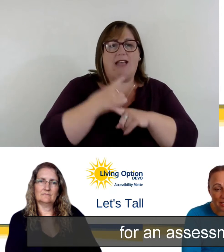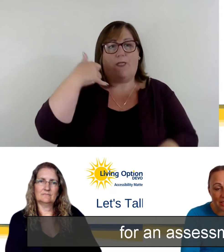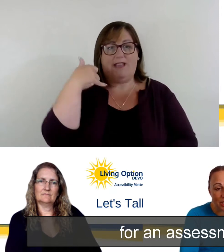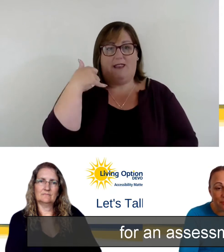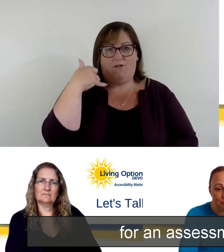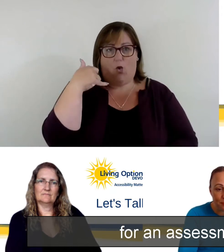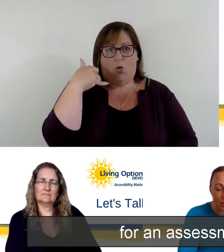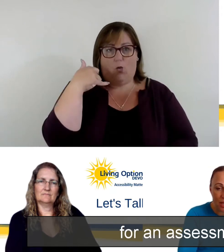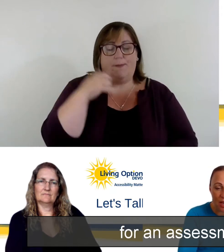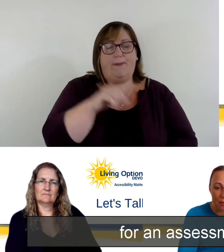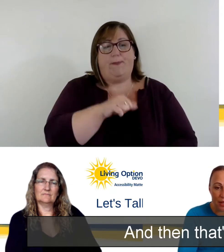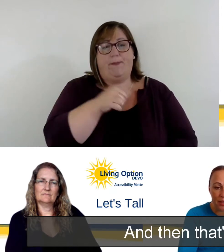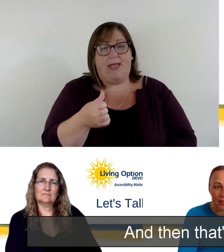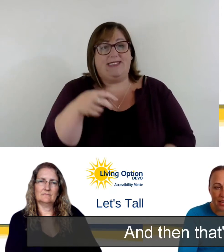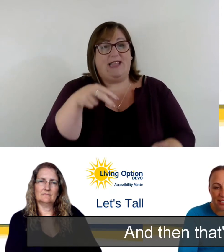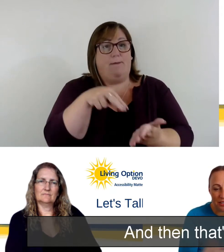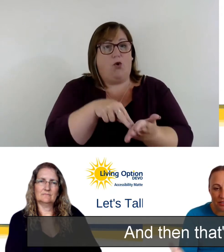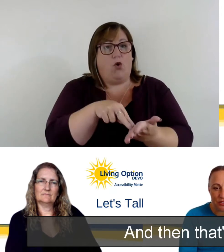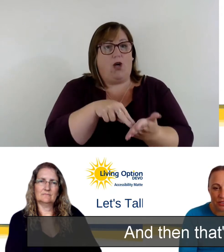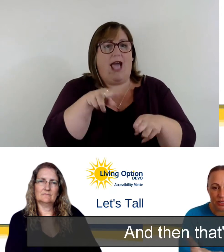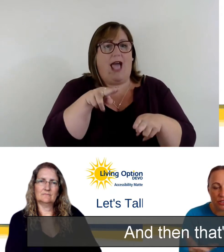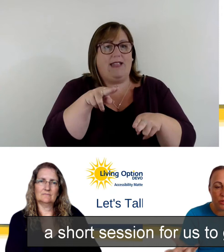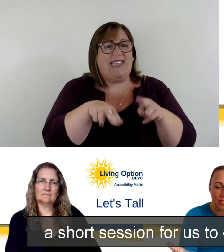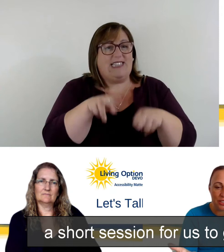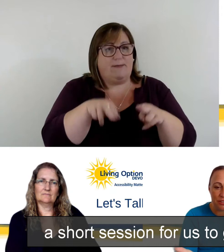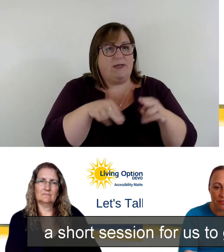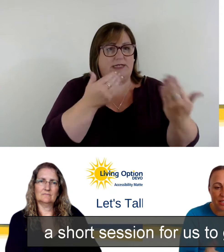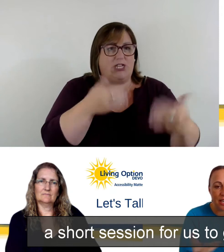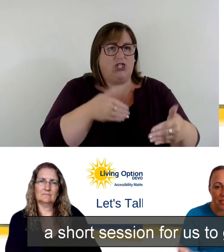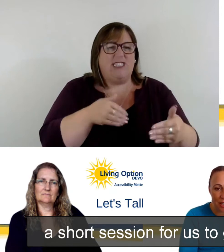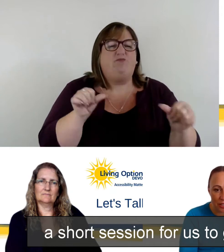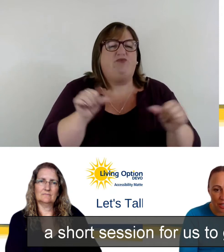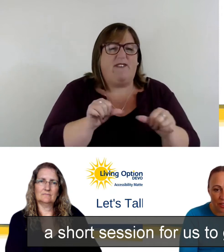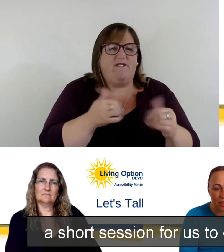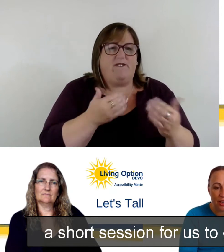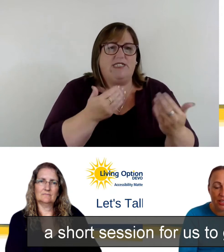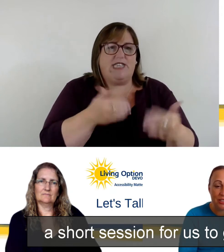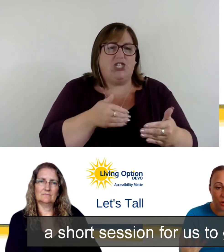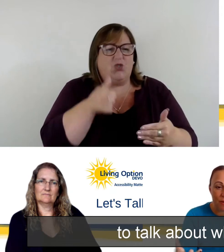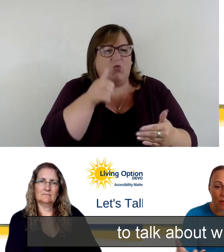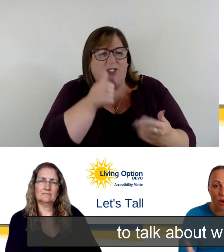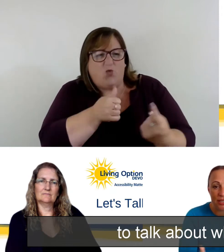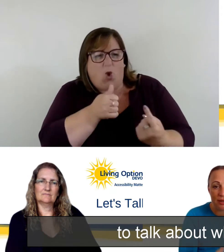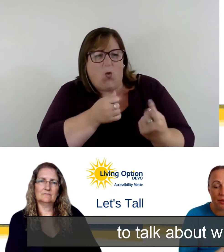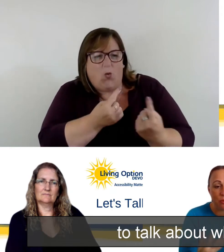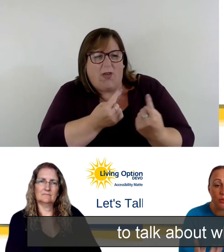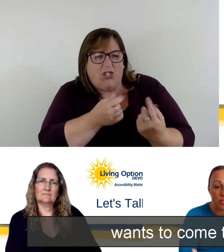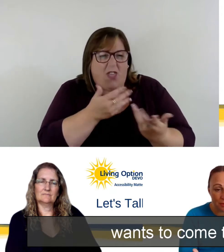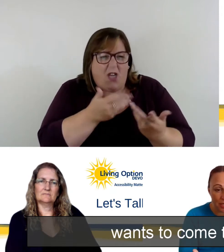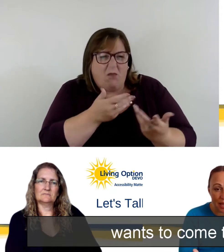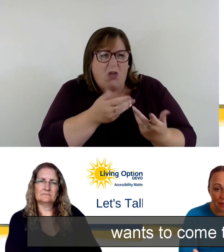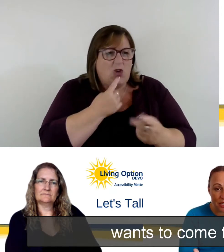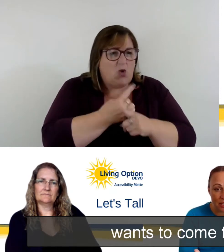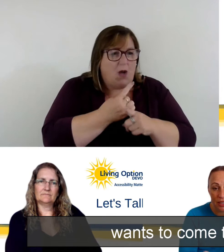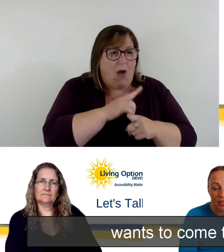an assessment session. And then that's just sort of a short session for us to get to know each other, to talk about why somebody wants